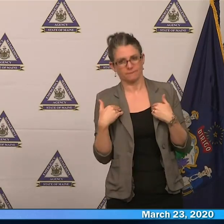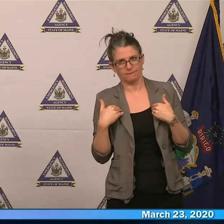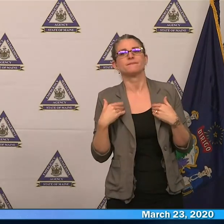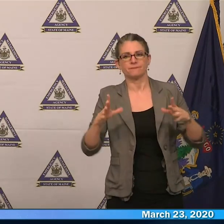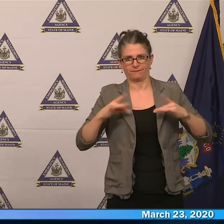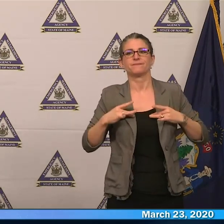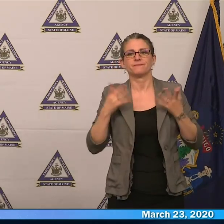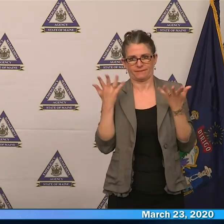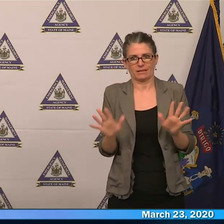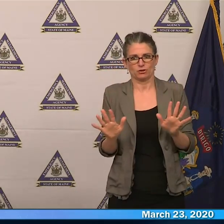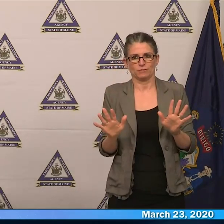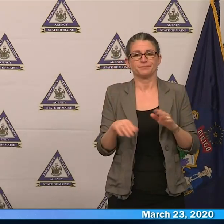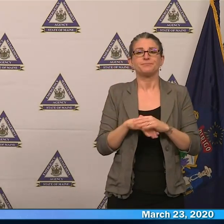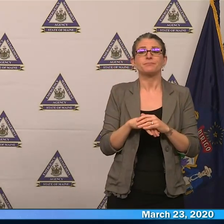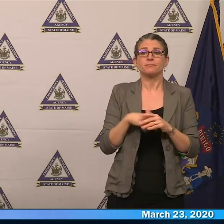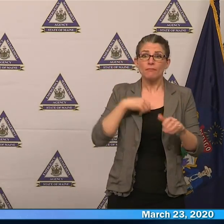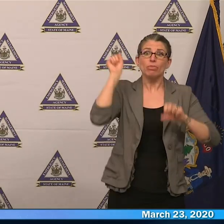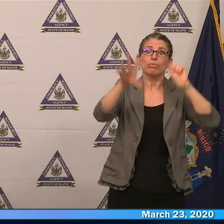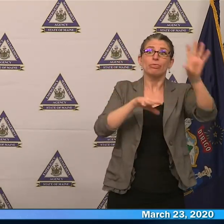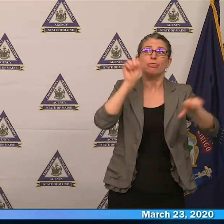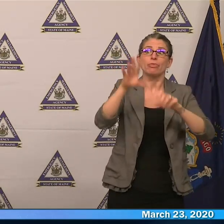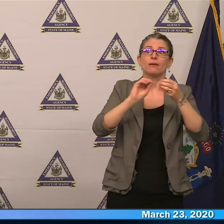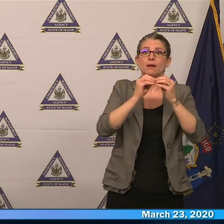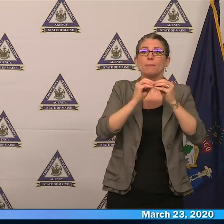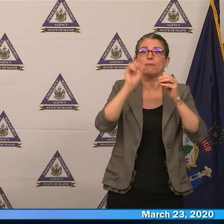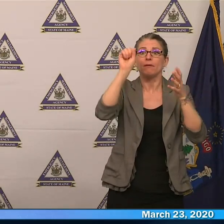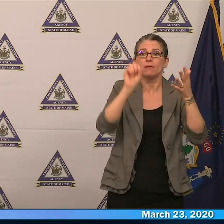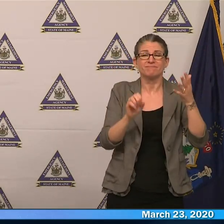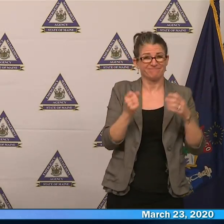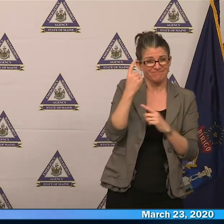in Maine, there were 89 cases.